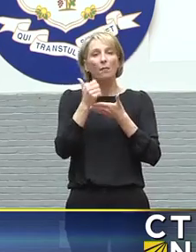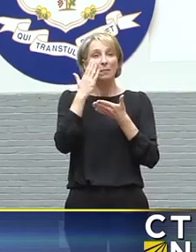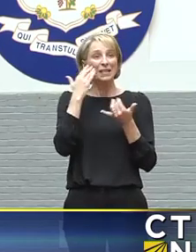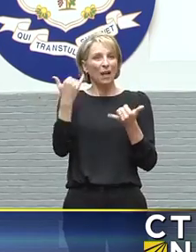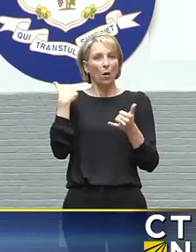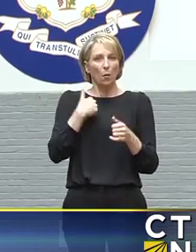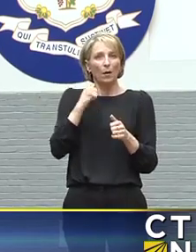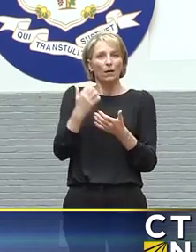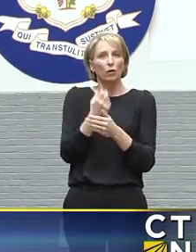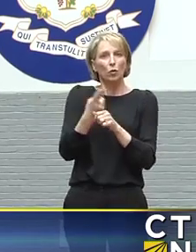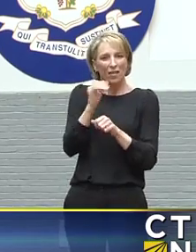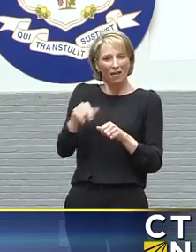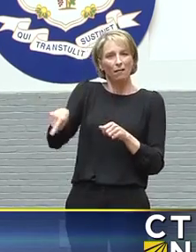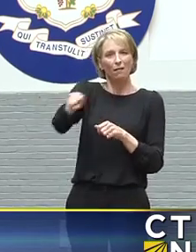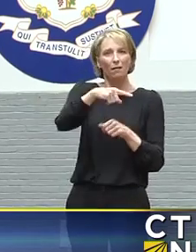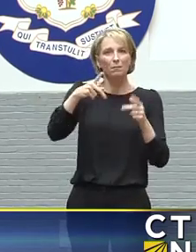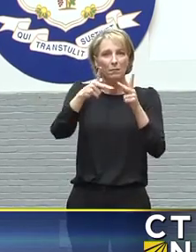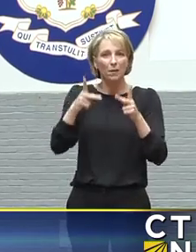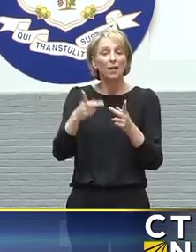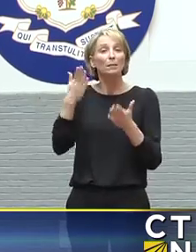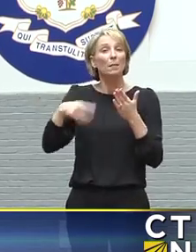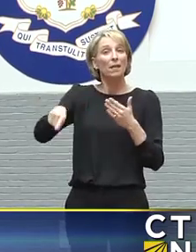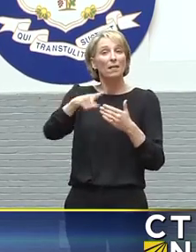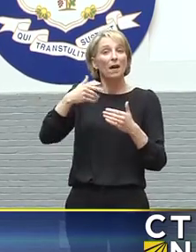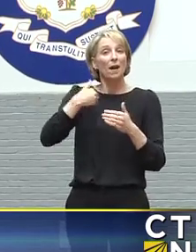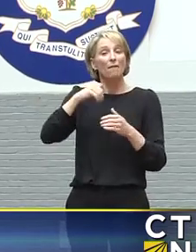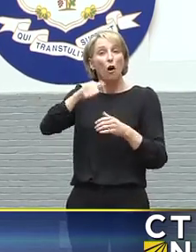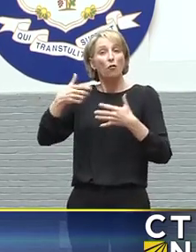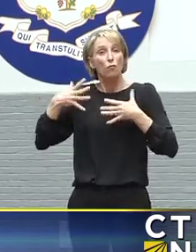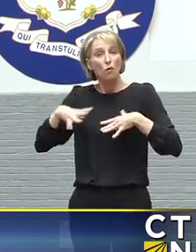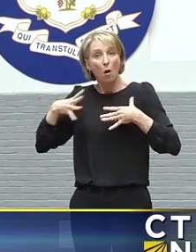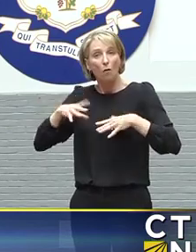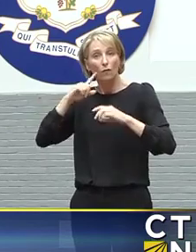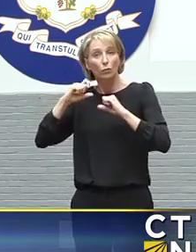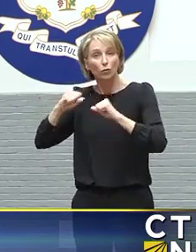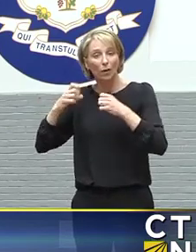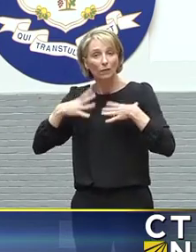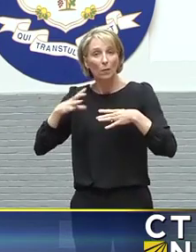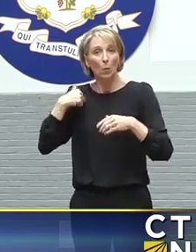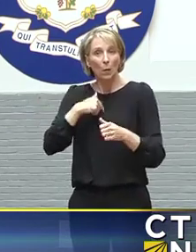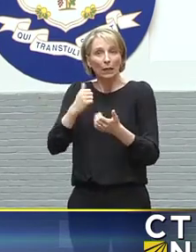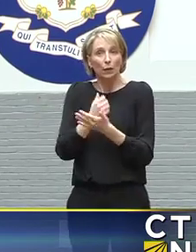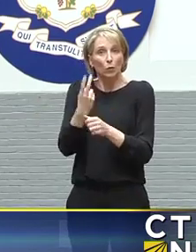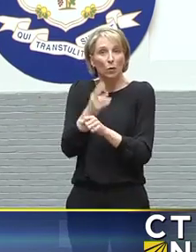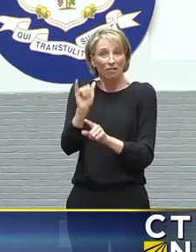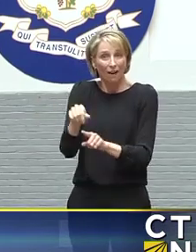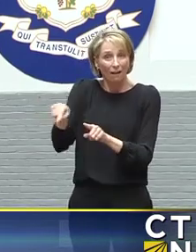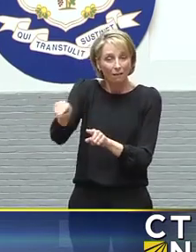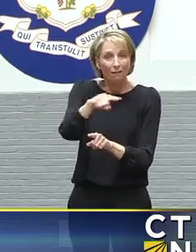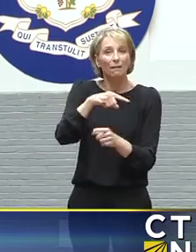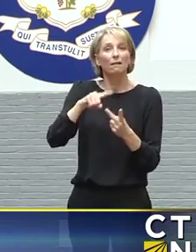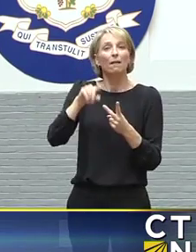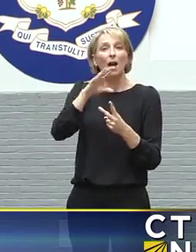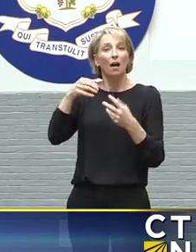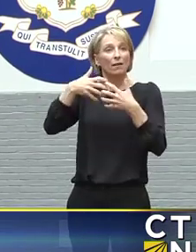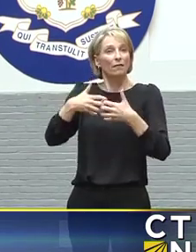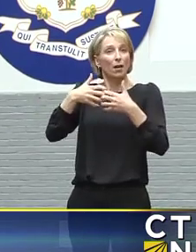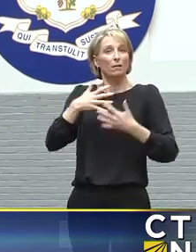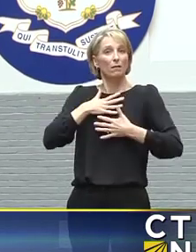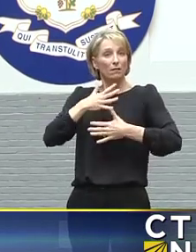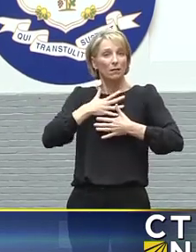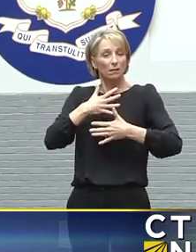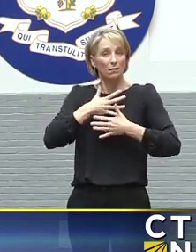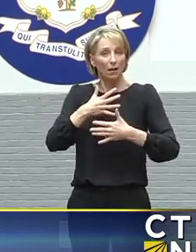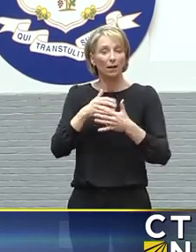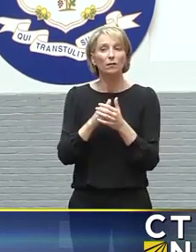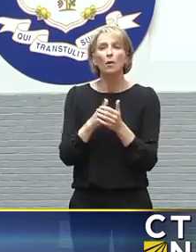cases. That may be freeing up ventilators and other gowns and protective equipment. And I urge each and every one of you, even in those offices where you